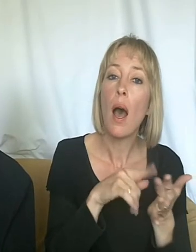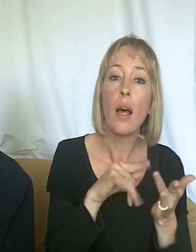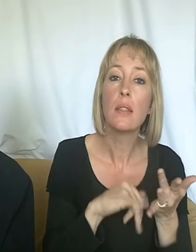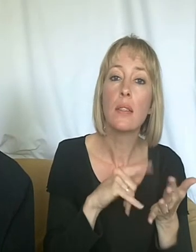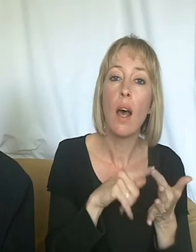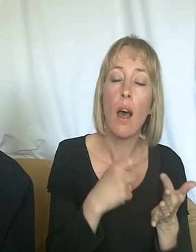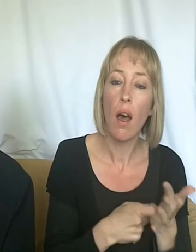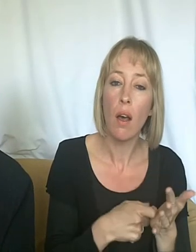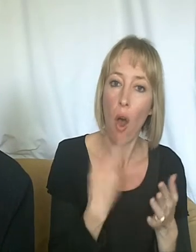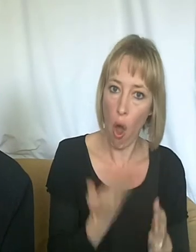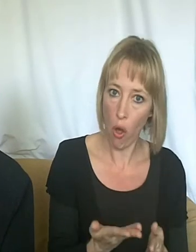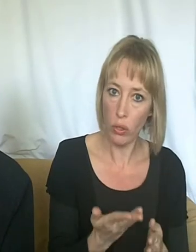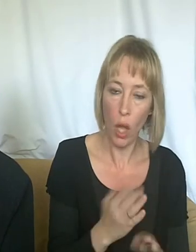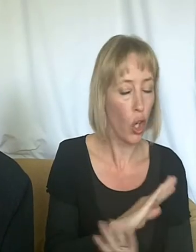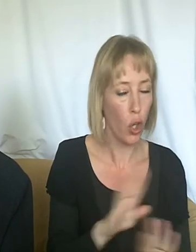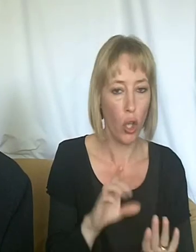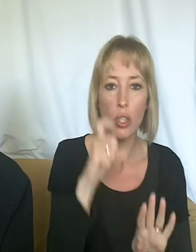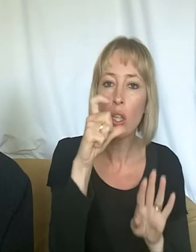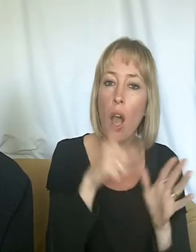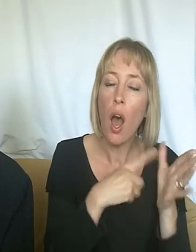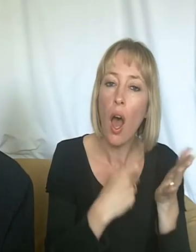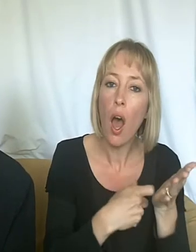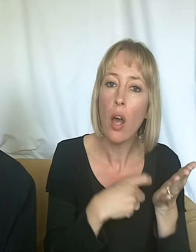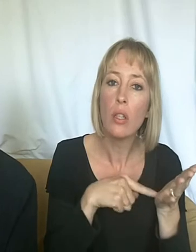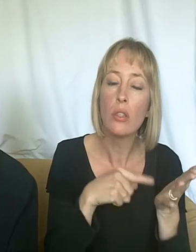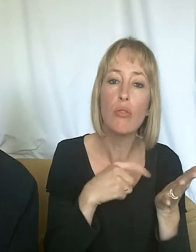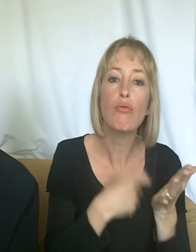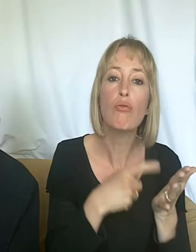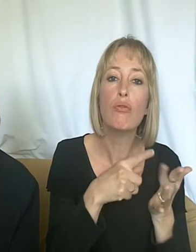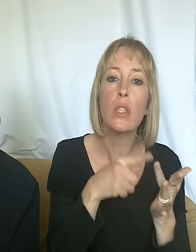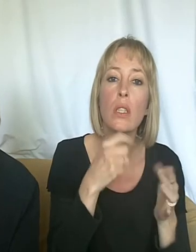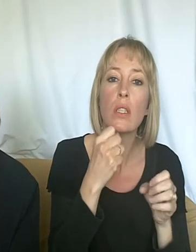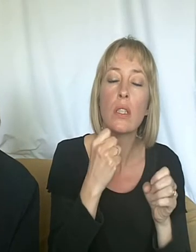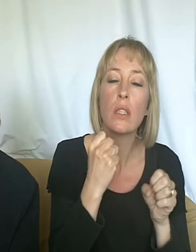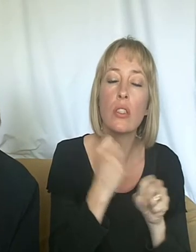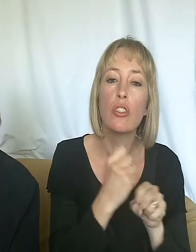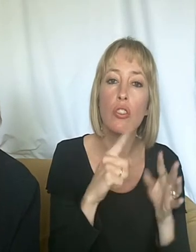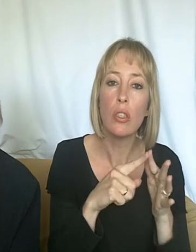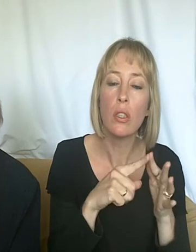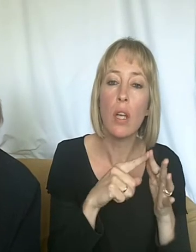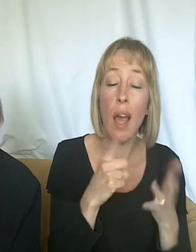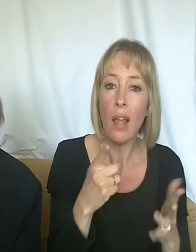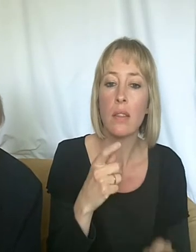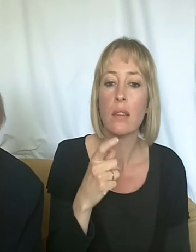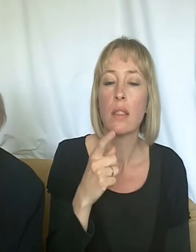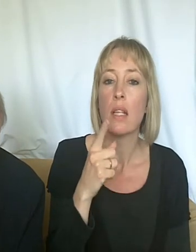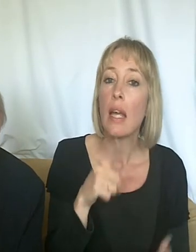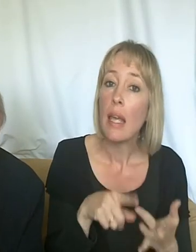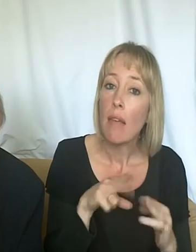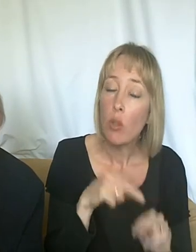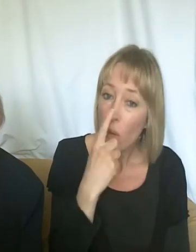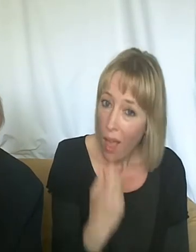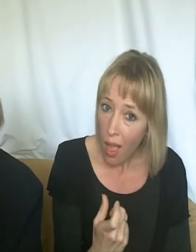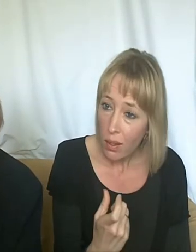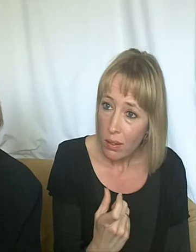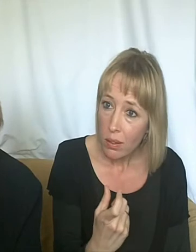than a cartridge and an atomizer. And if you can, get something